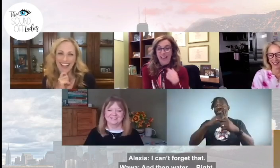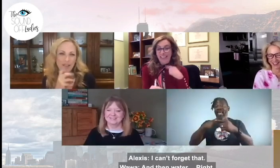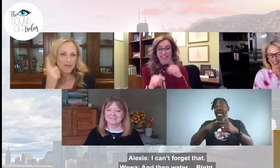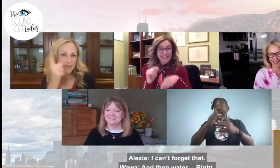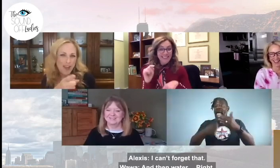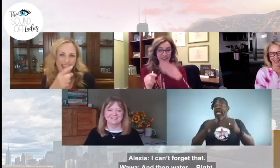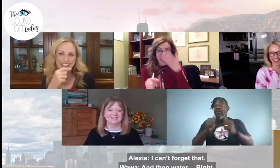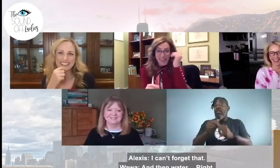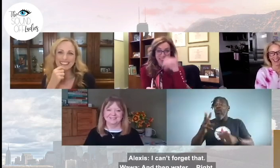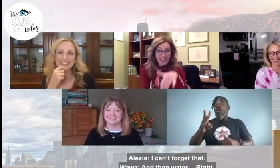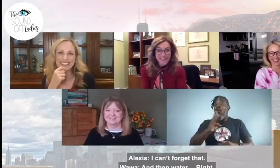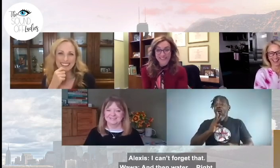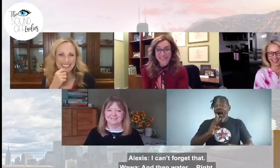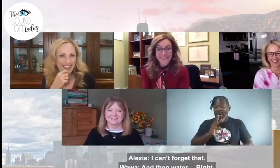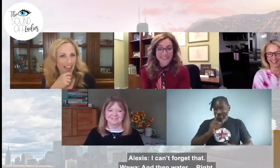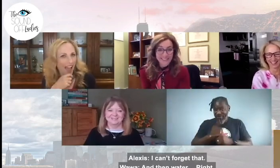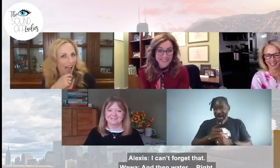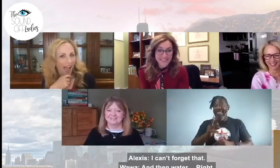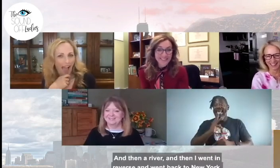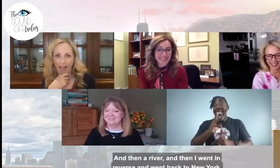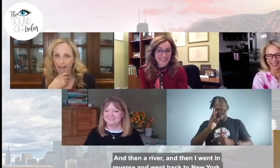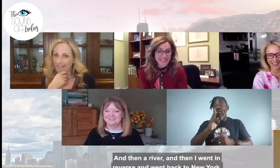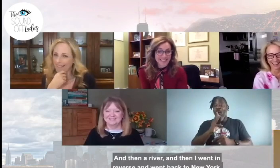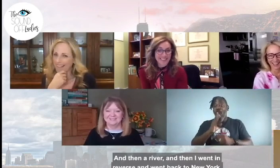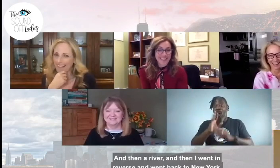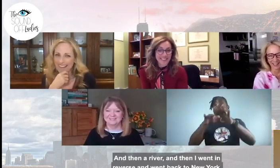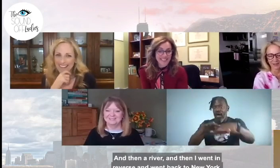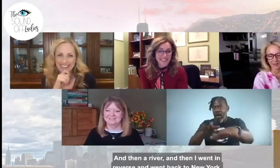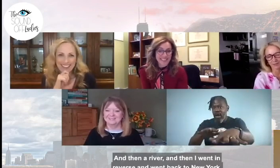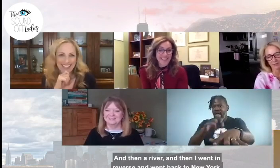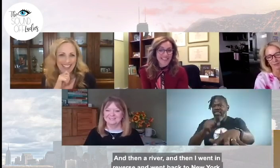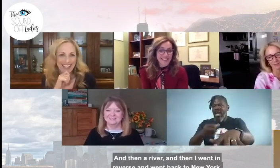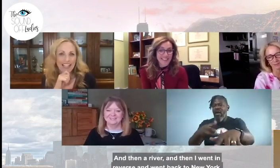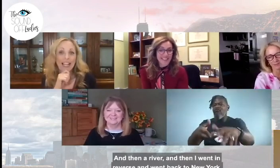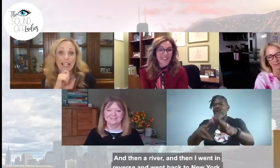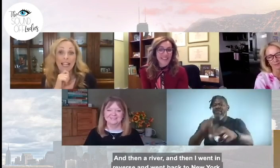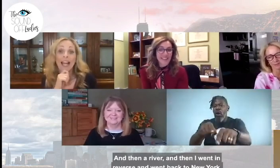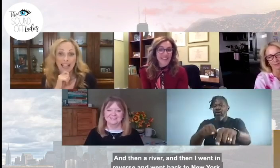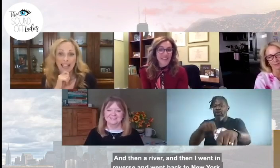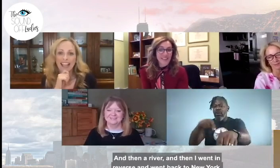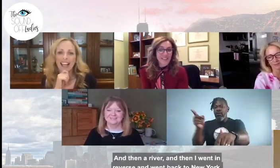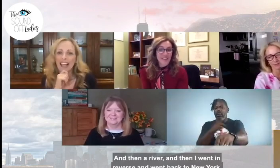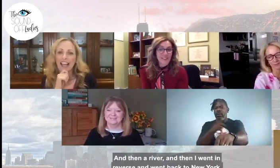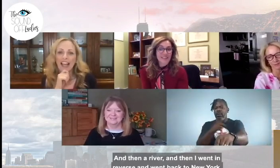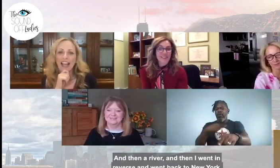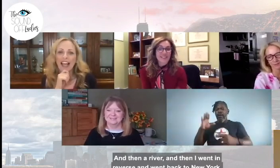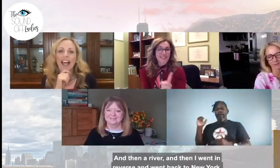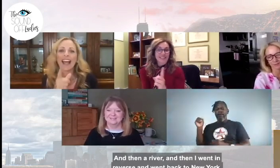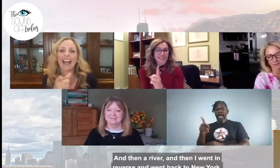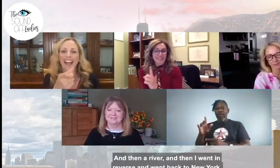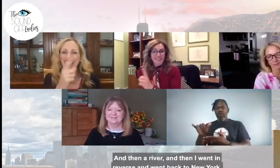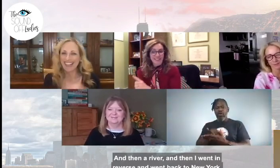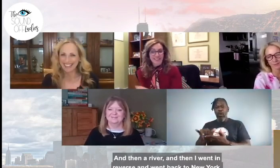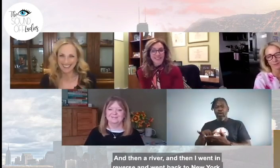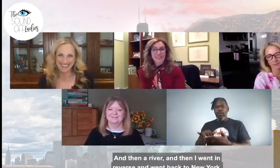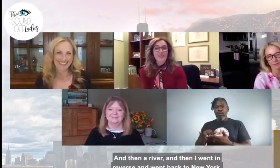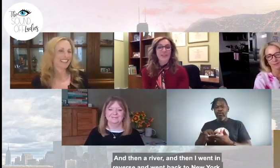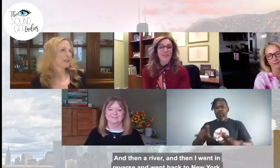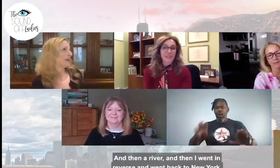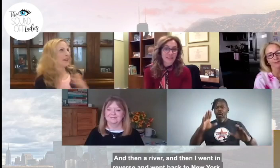forget that? And then a river, and it went in reverse and back to New York.